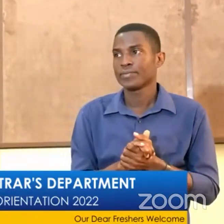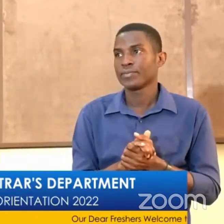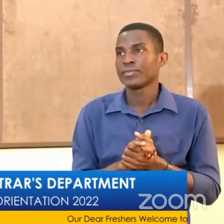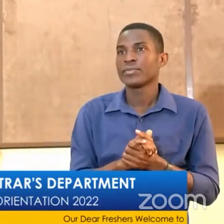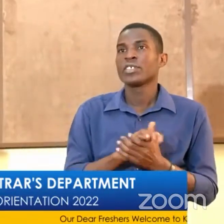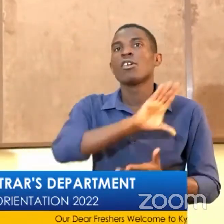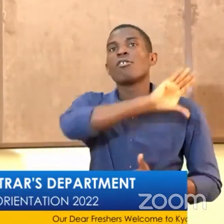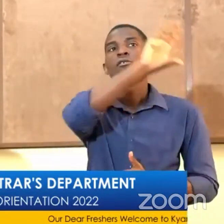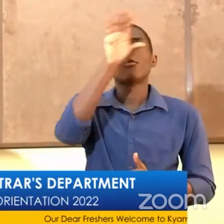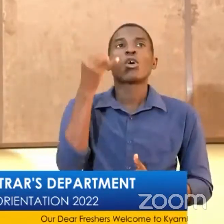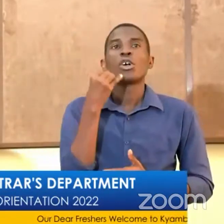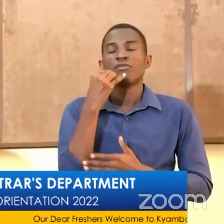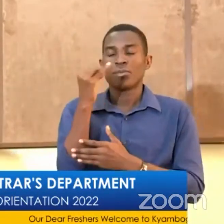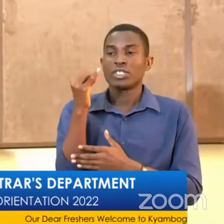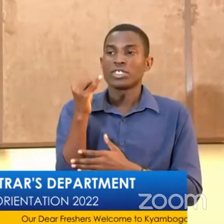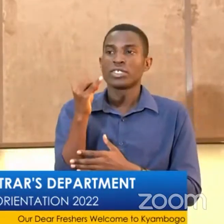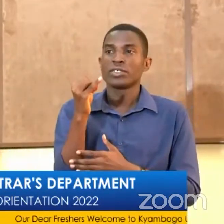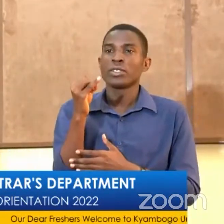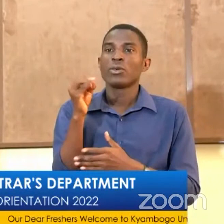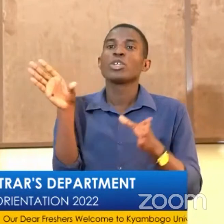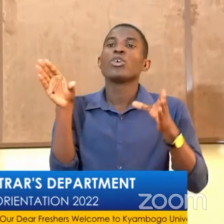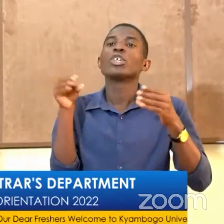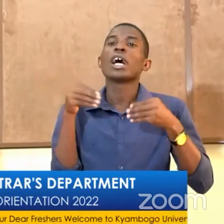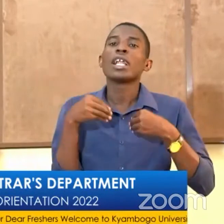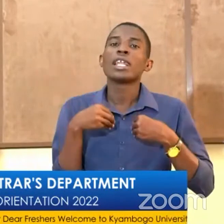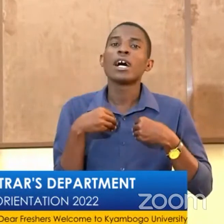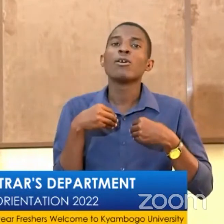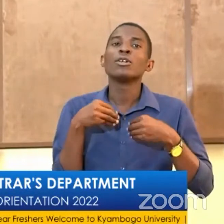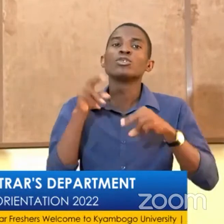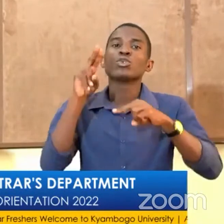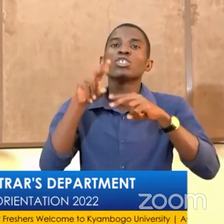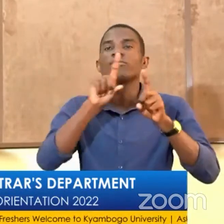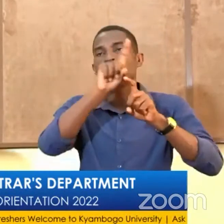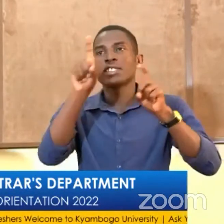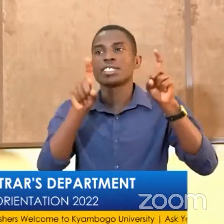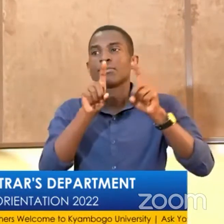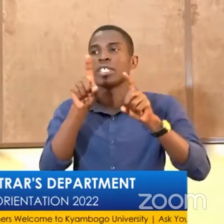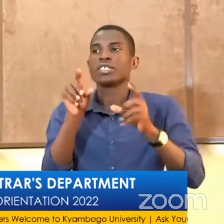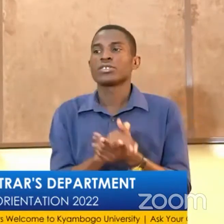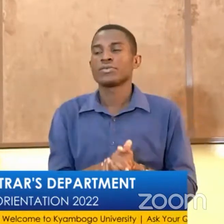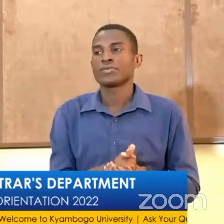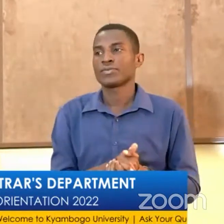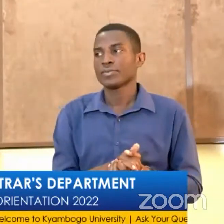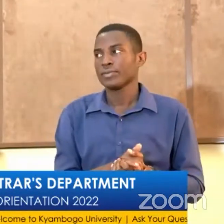For your information, we don't allow you to sit for the examination.